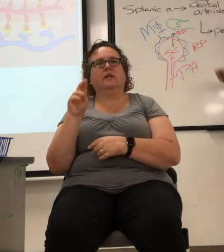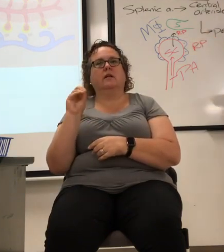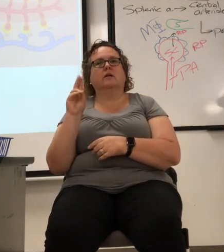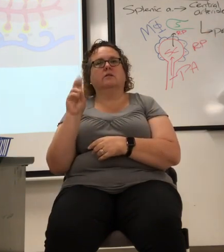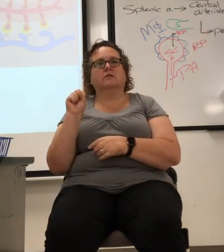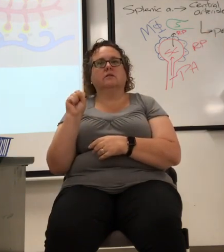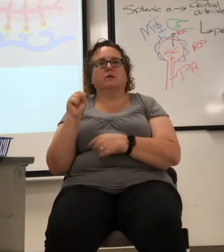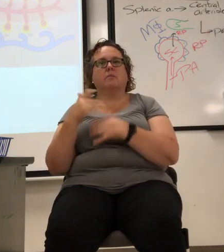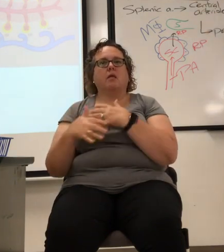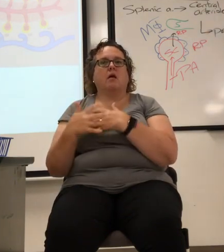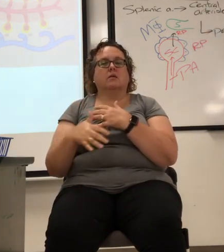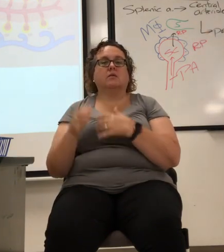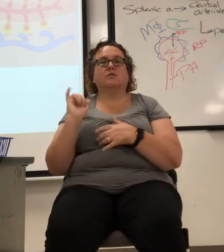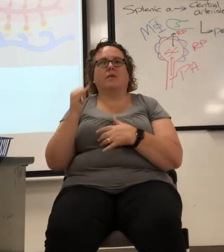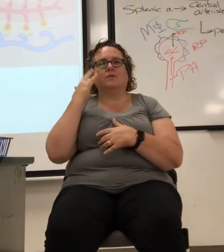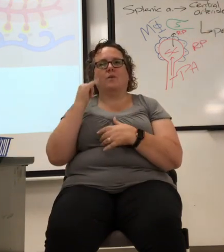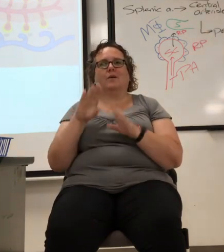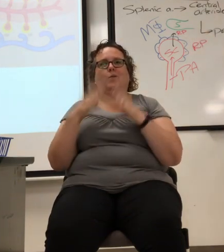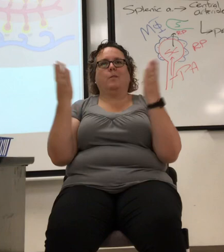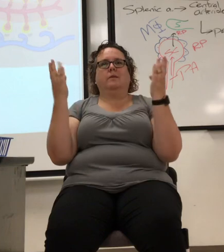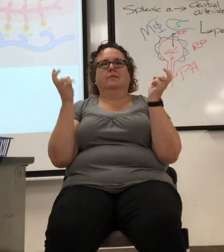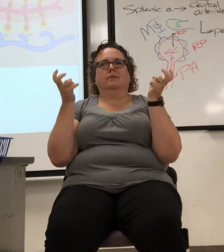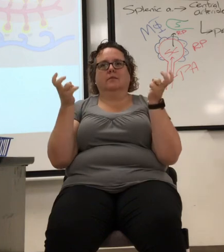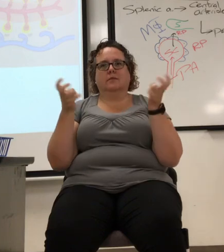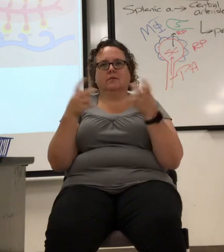okay? So that's why it's open.